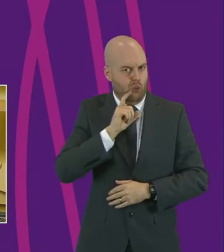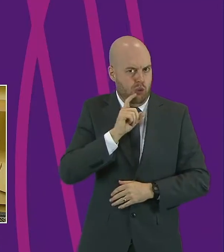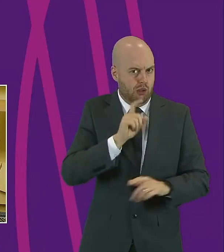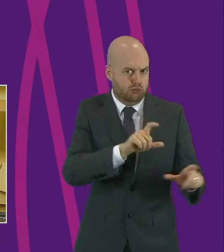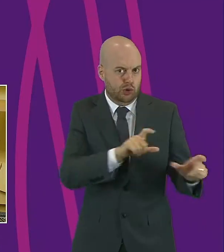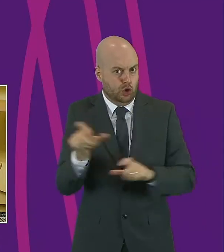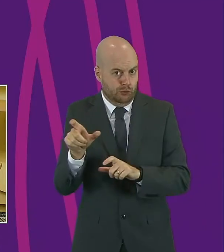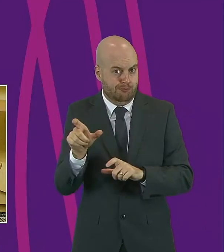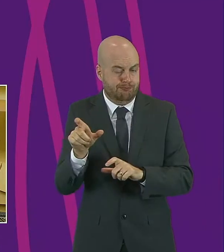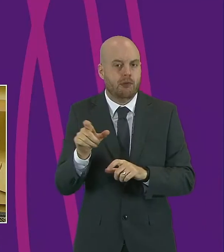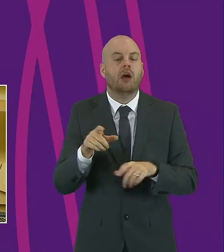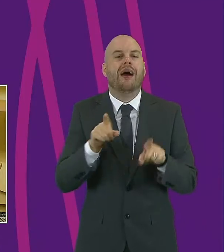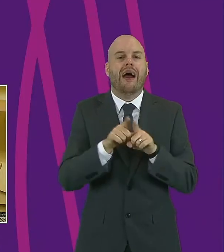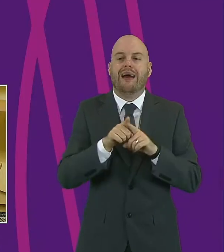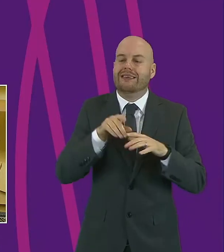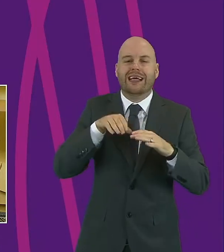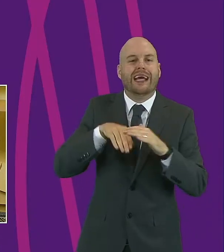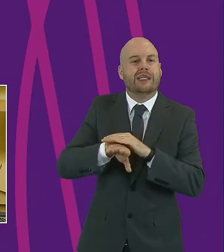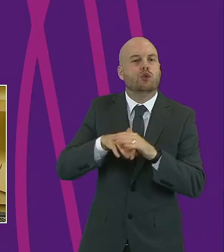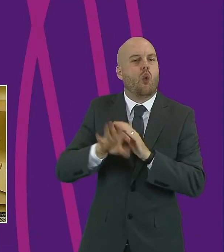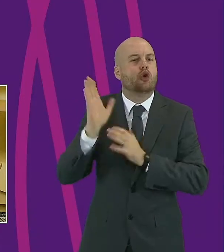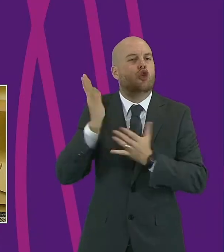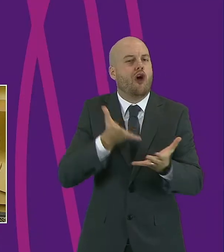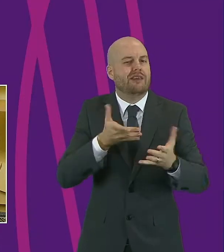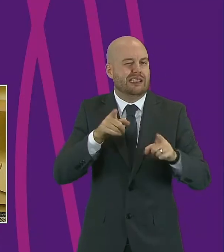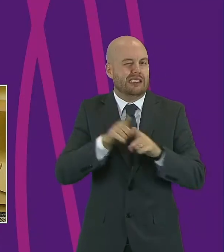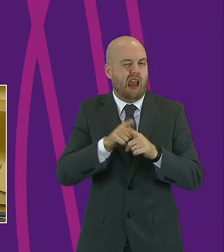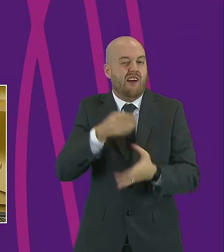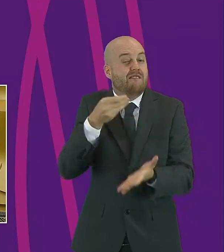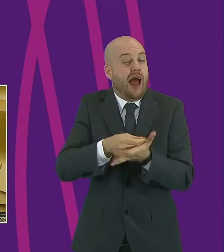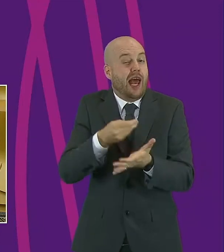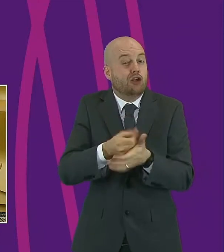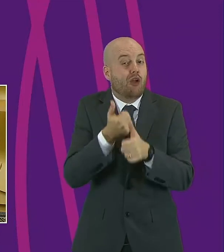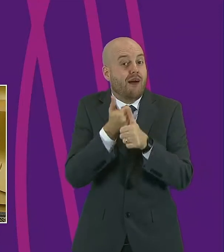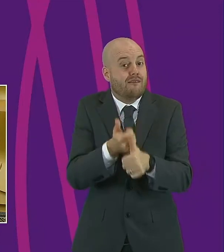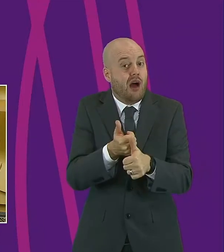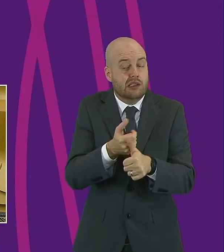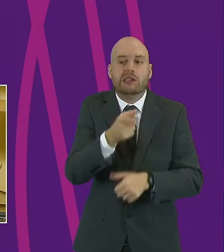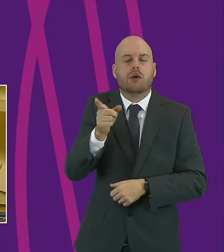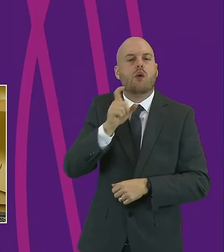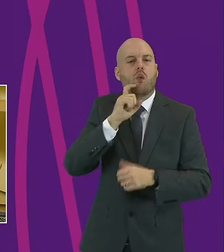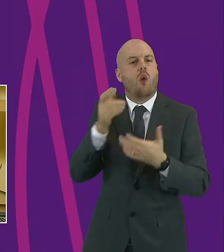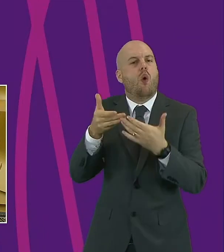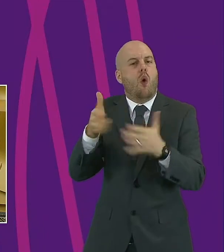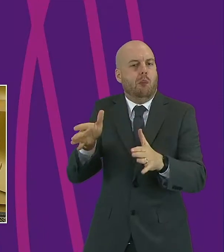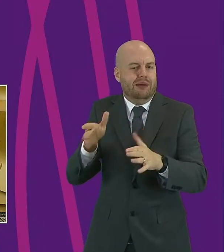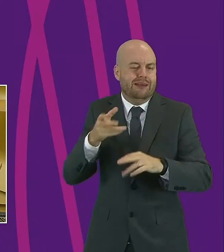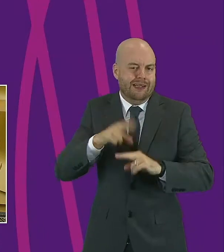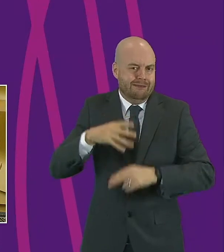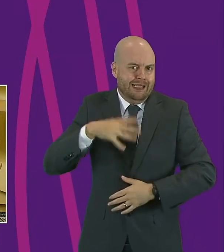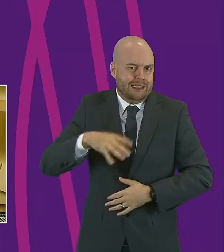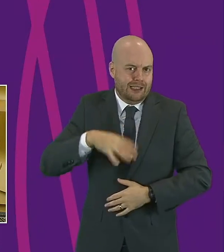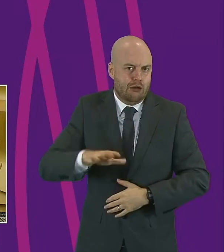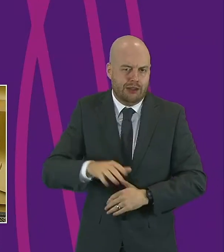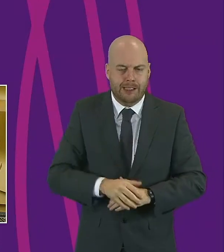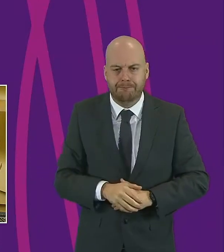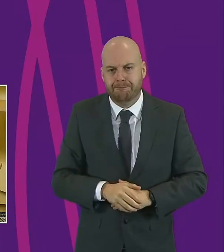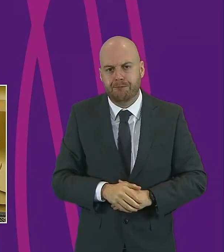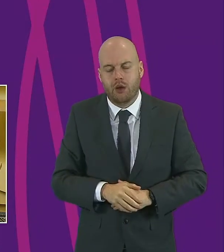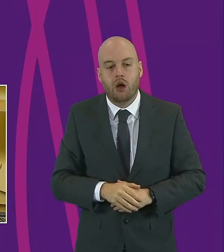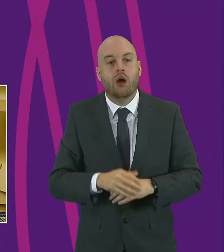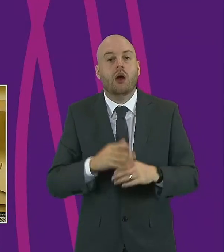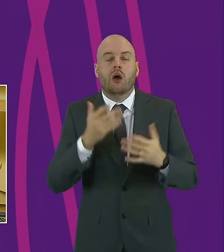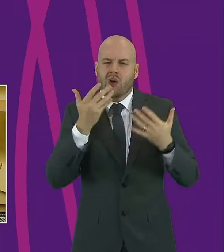can also open to provide financial advice when necessary. We've given particularly careful consideration to premises like bingo